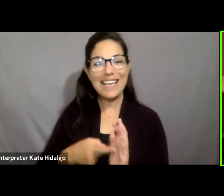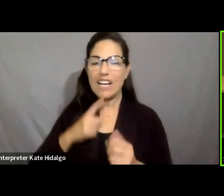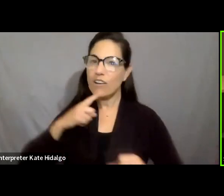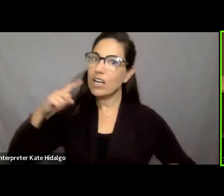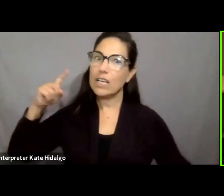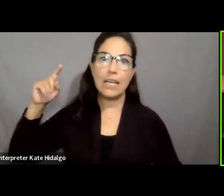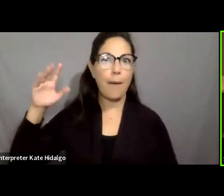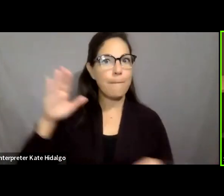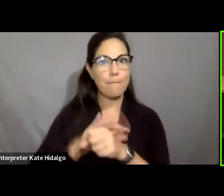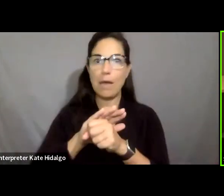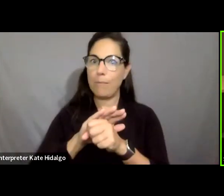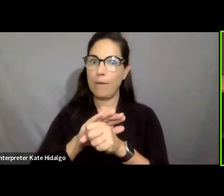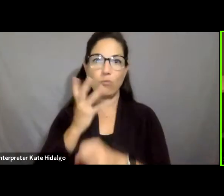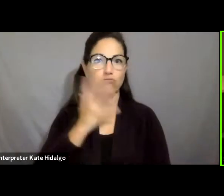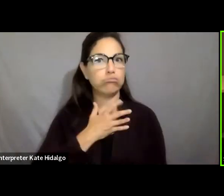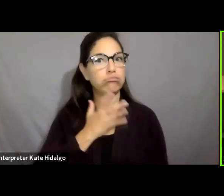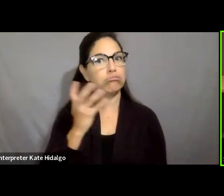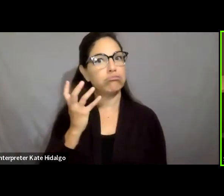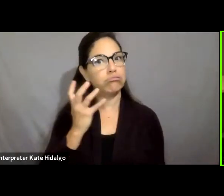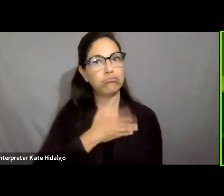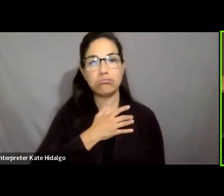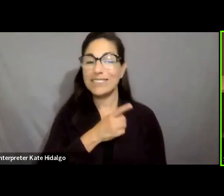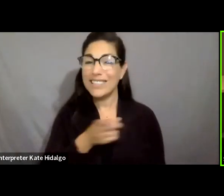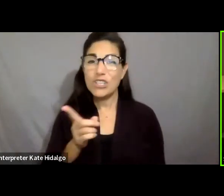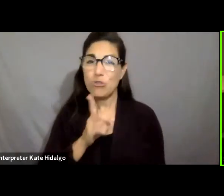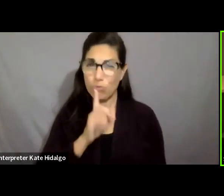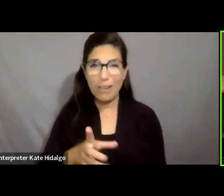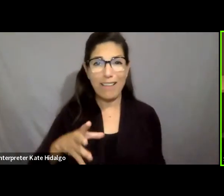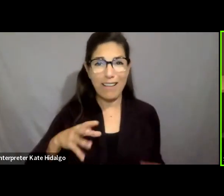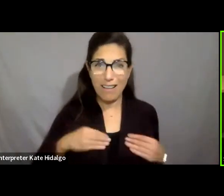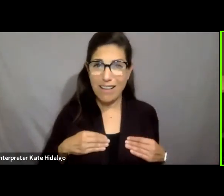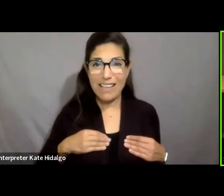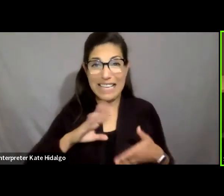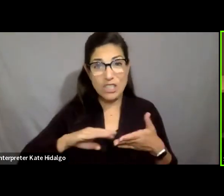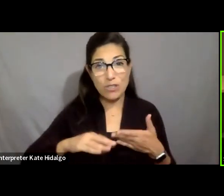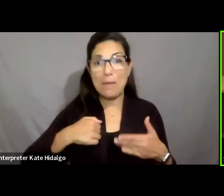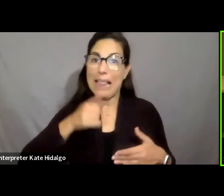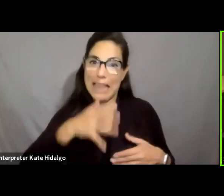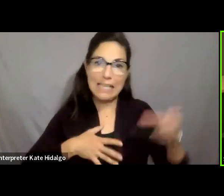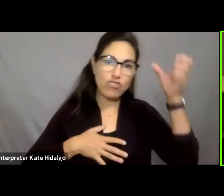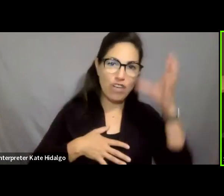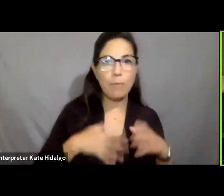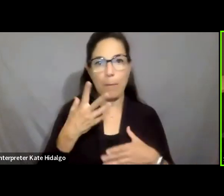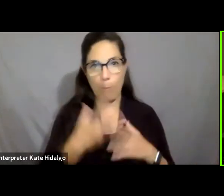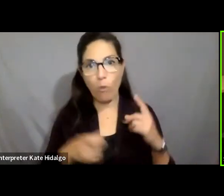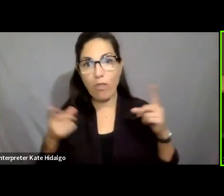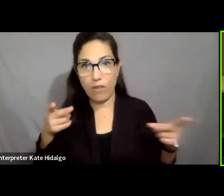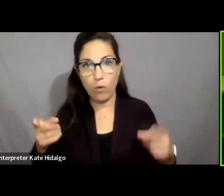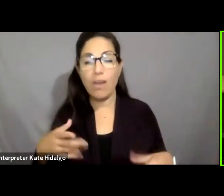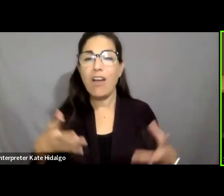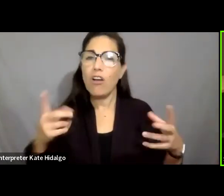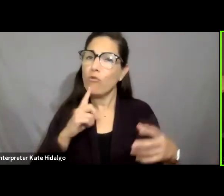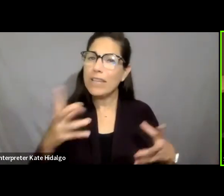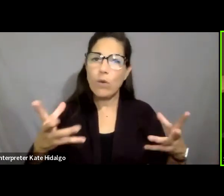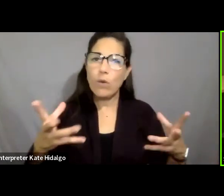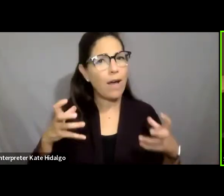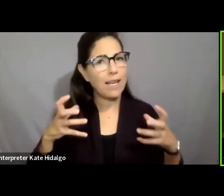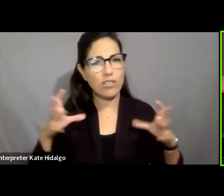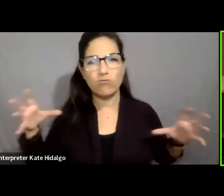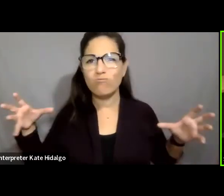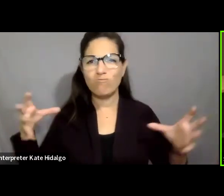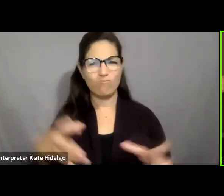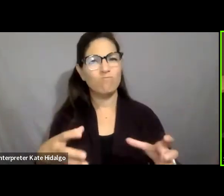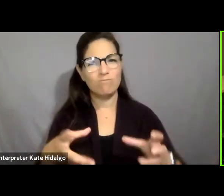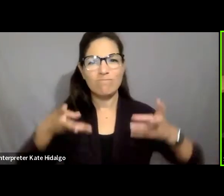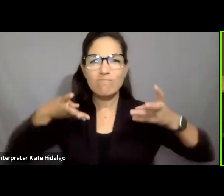commitment. I mean, it's like you guys really, I mean, excuse me, you ladies and gentlemen really wanted this thing to come out